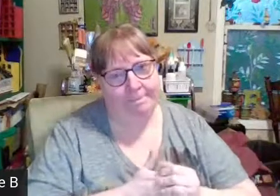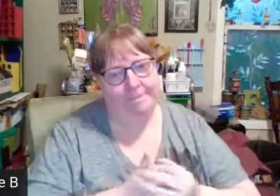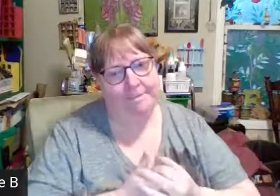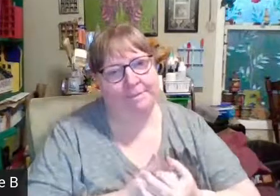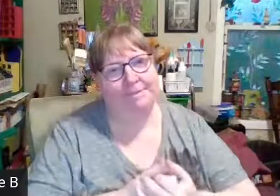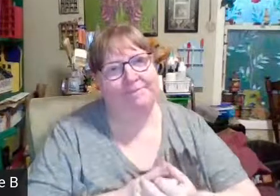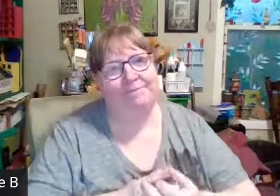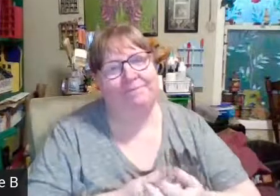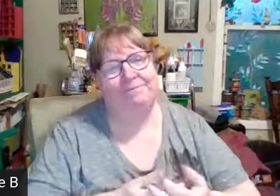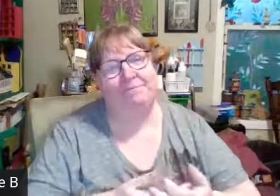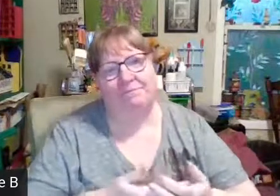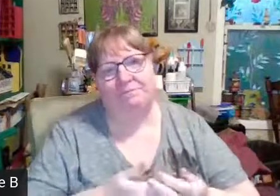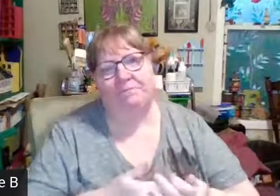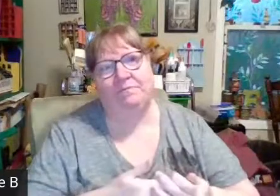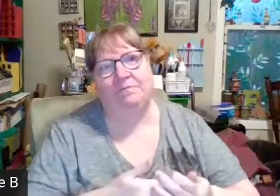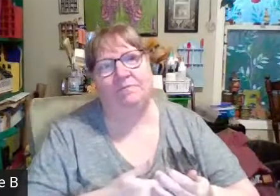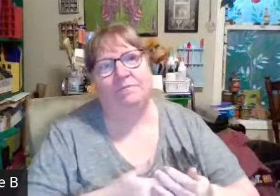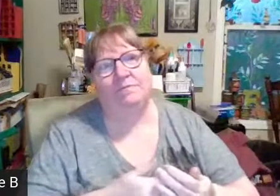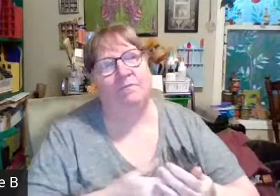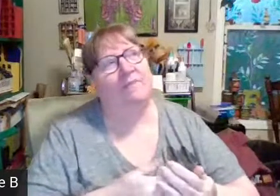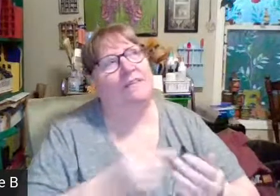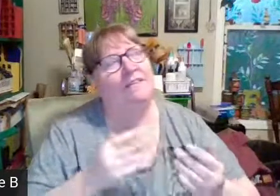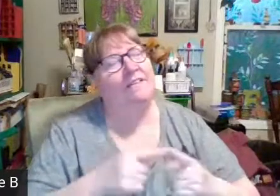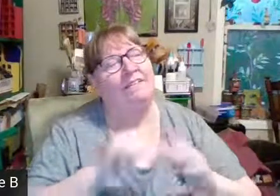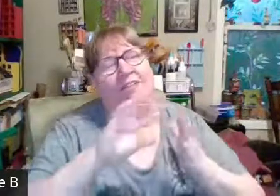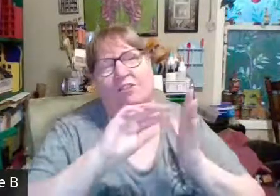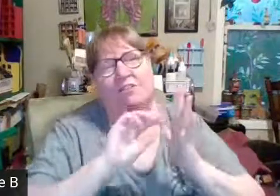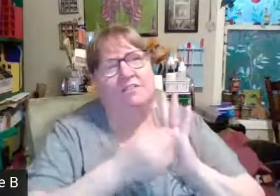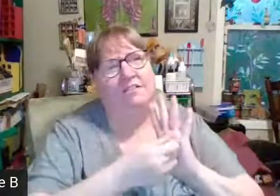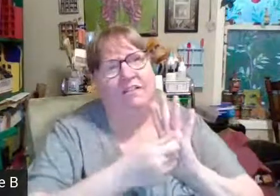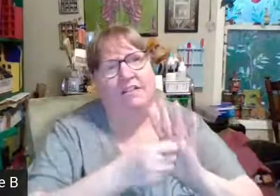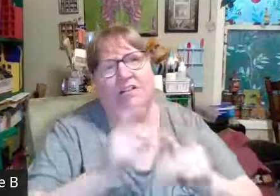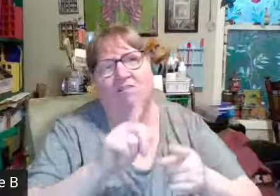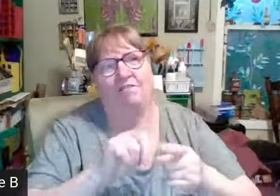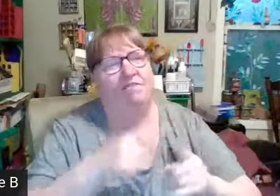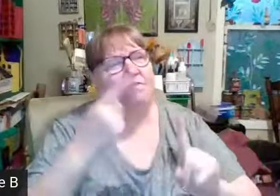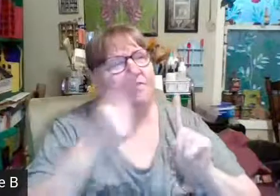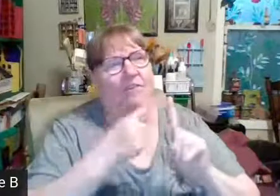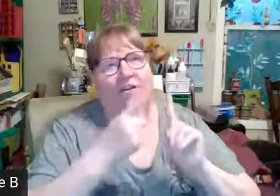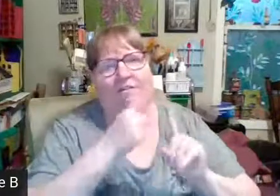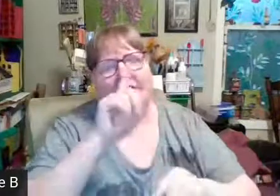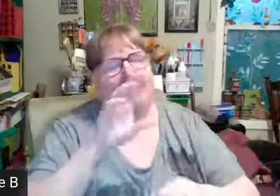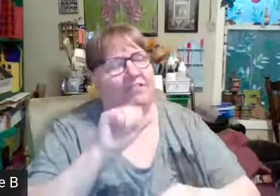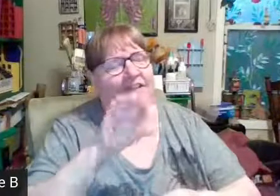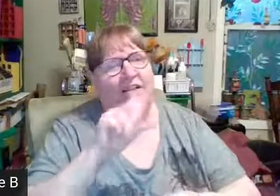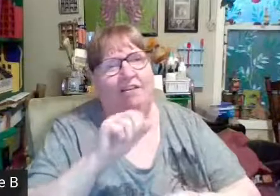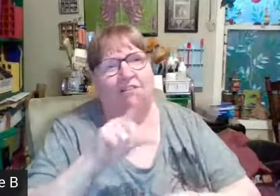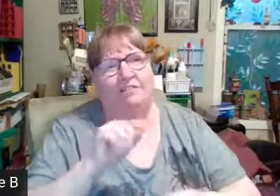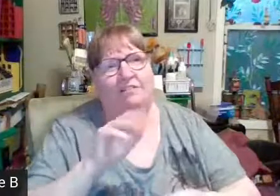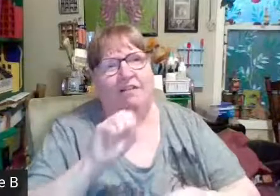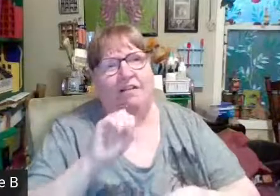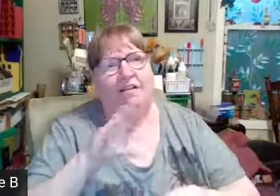I started off when the first one I seen, the first auction or something, and it was like